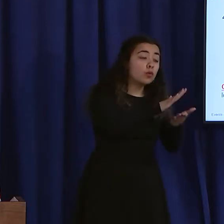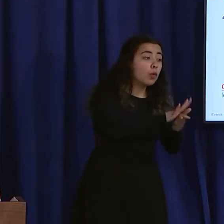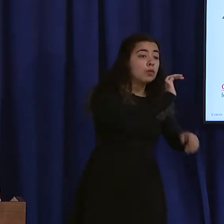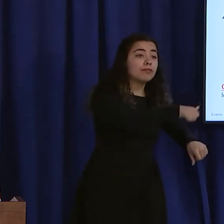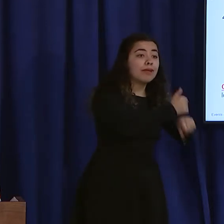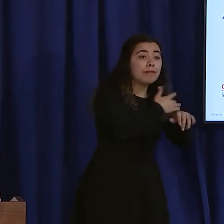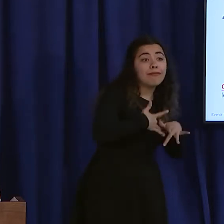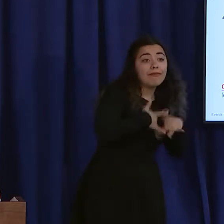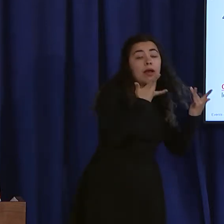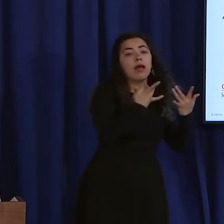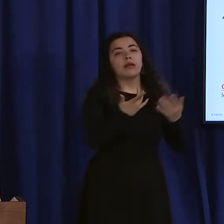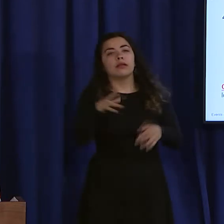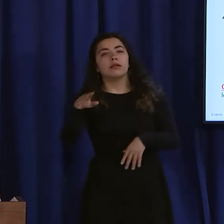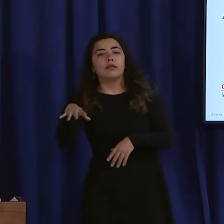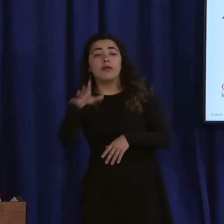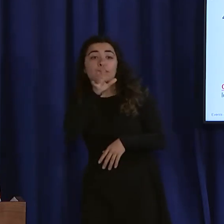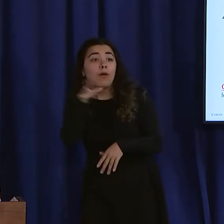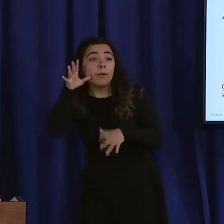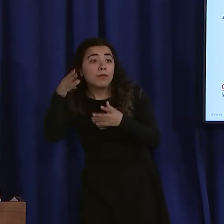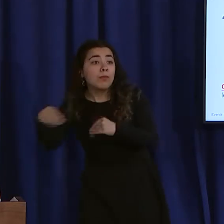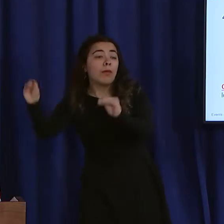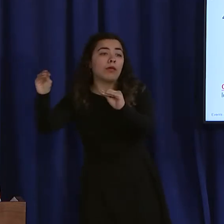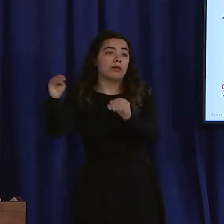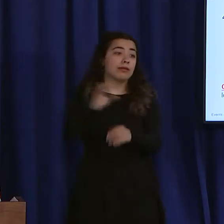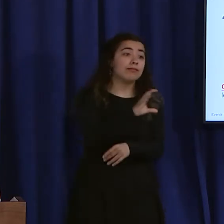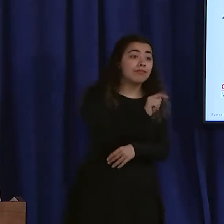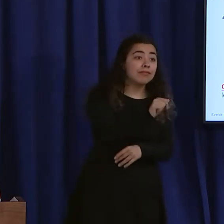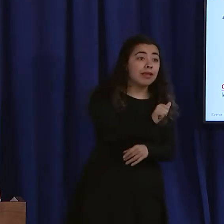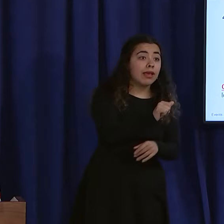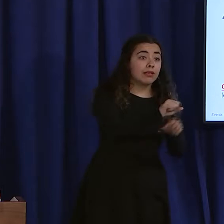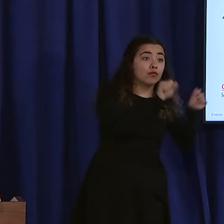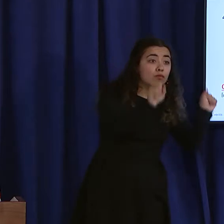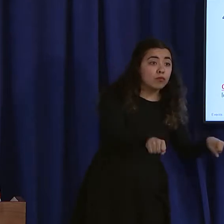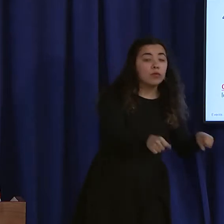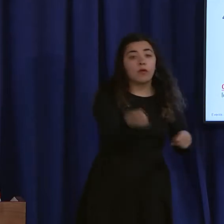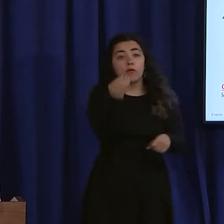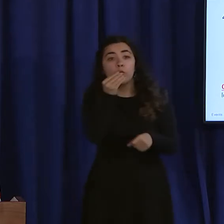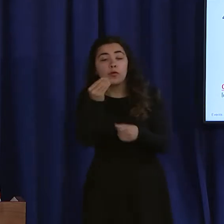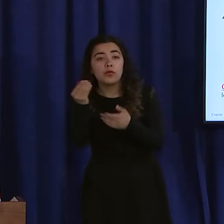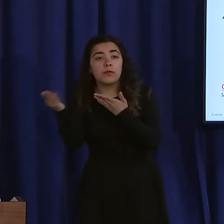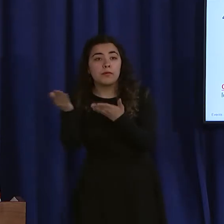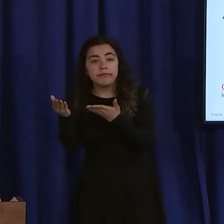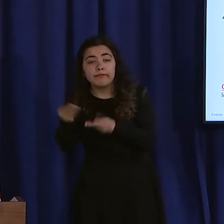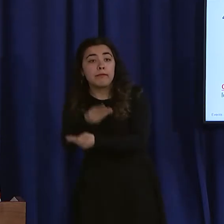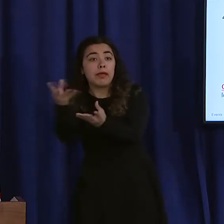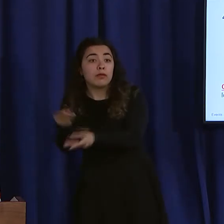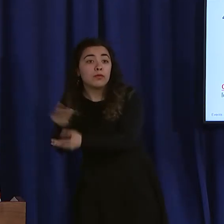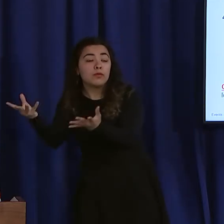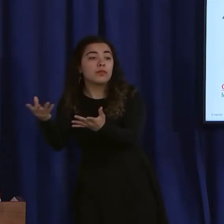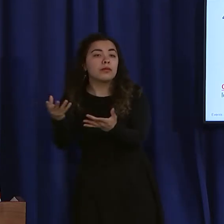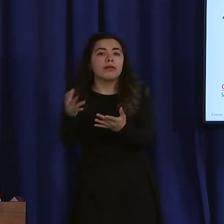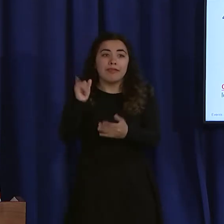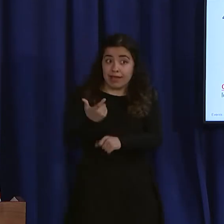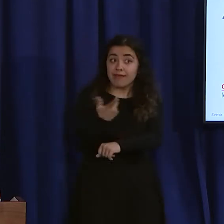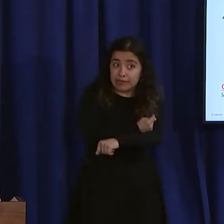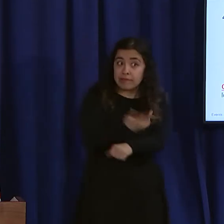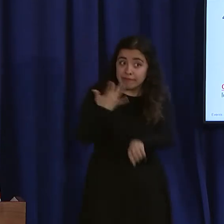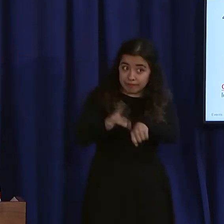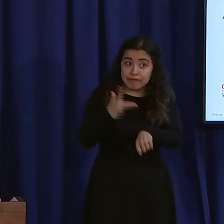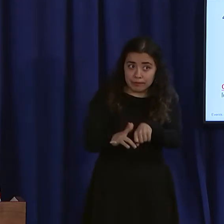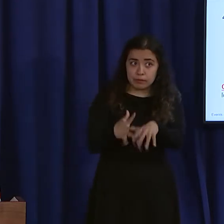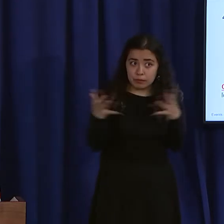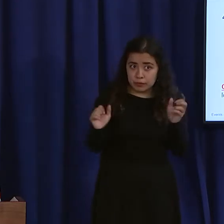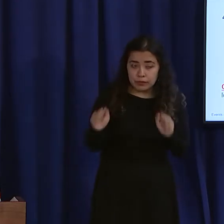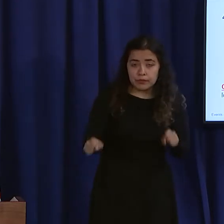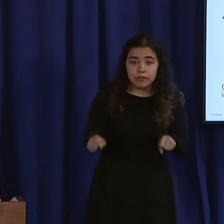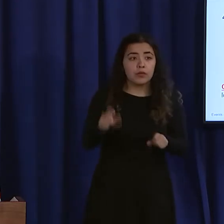at churches, doing things at CTA stations, food pantries, really working to bring vaccine to you. So you can go. There's a